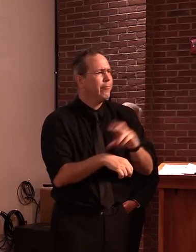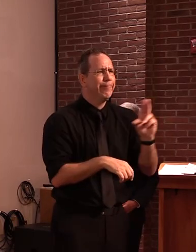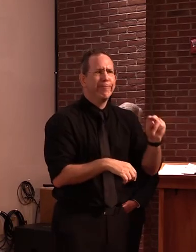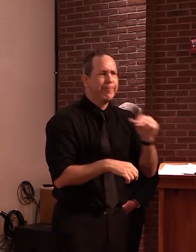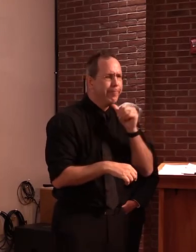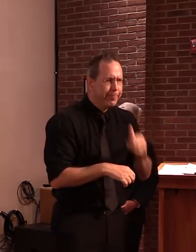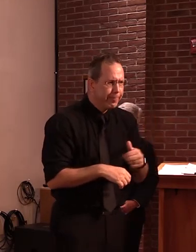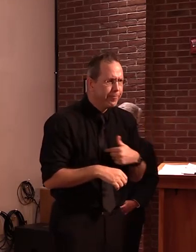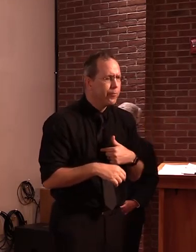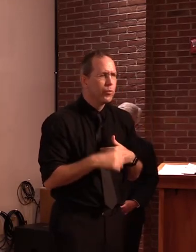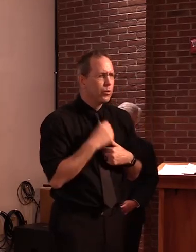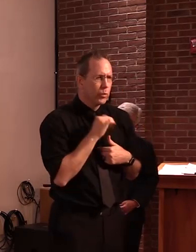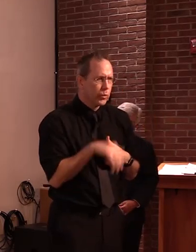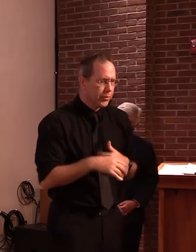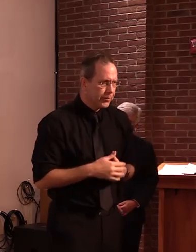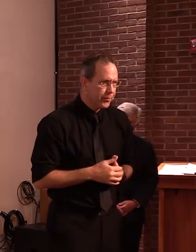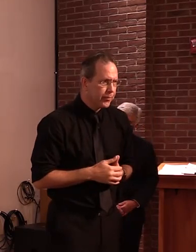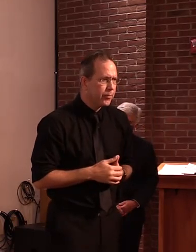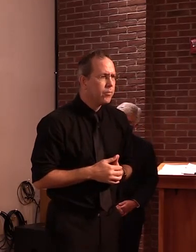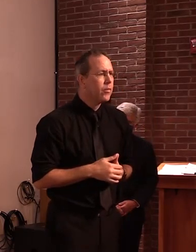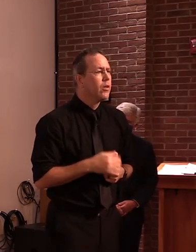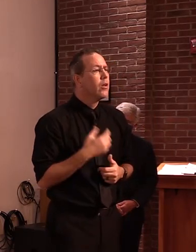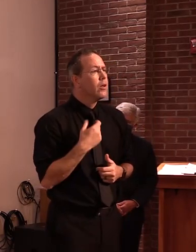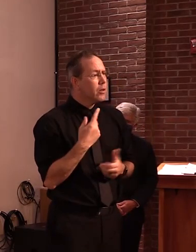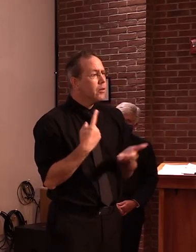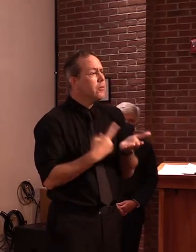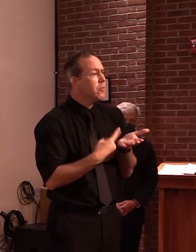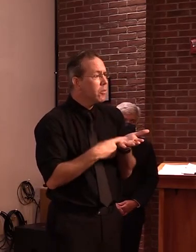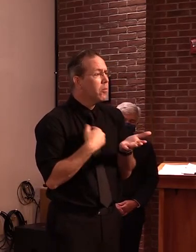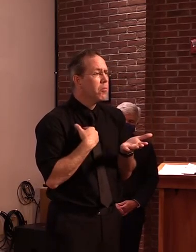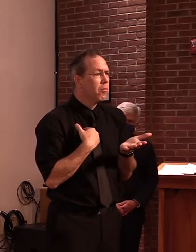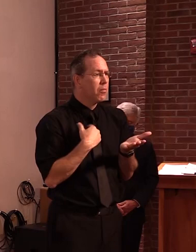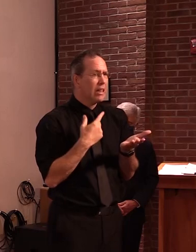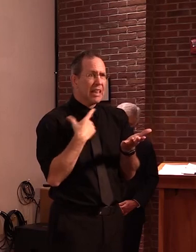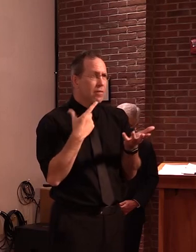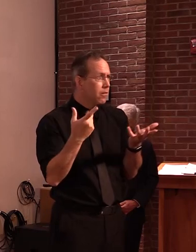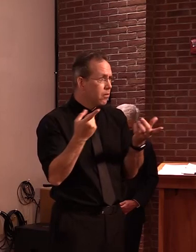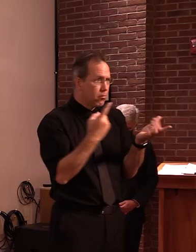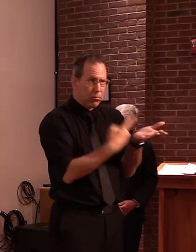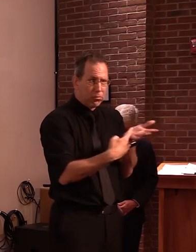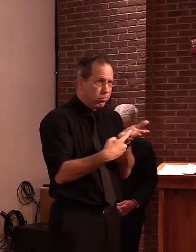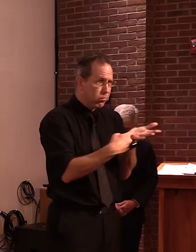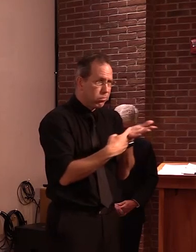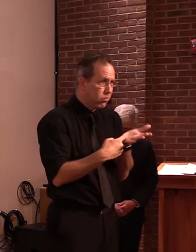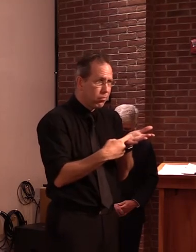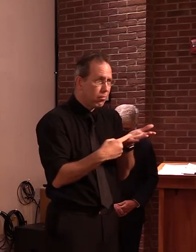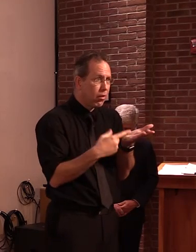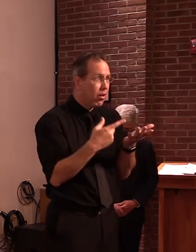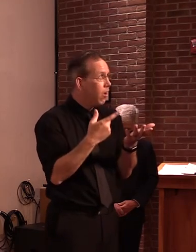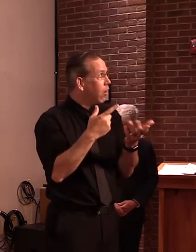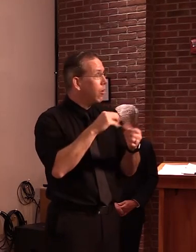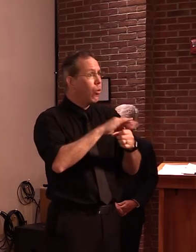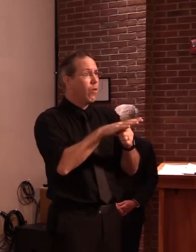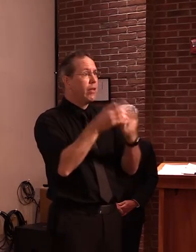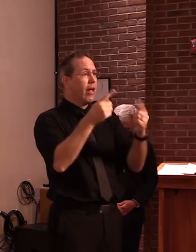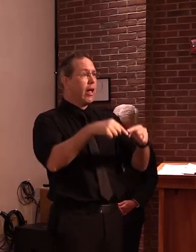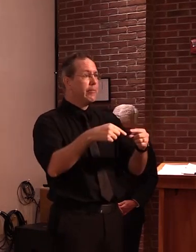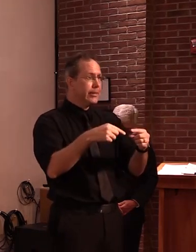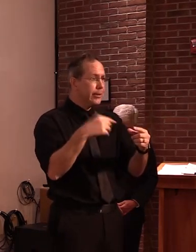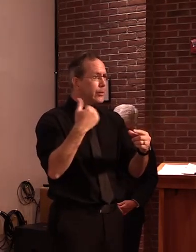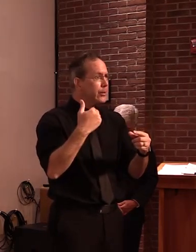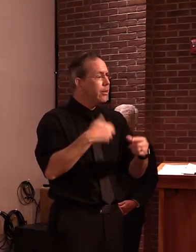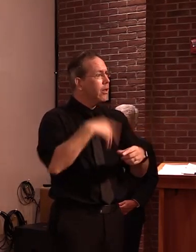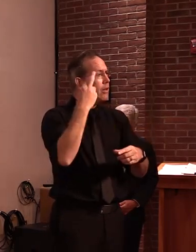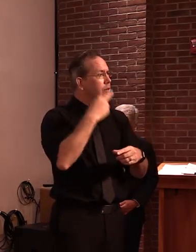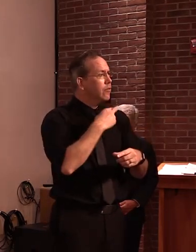that, you know, we are in a public health crisis, in an epidemic, so obviously the public health point